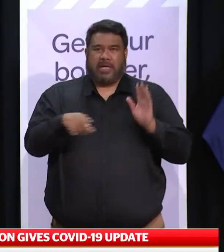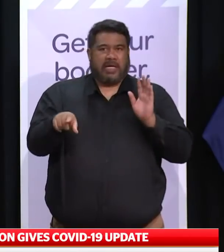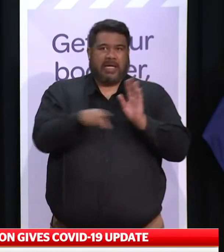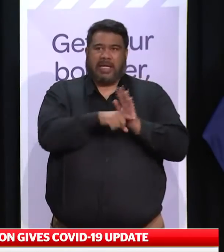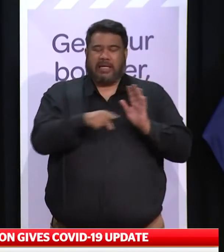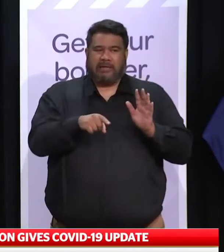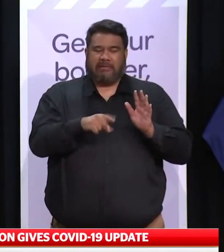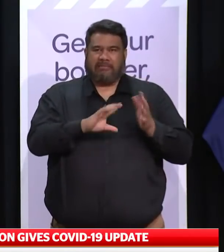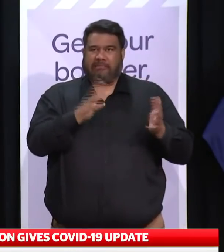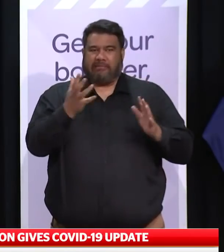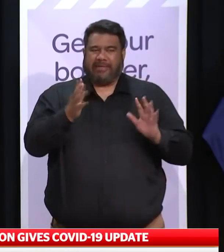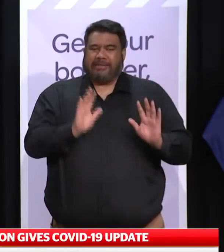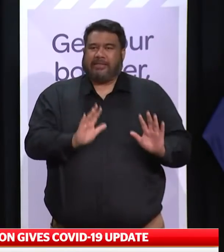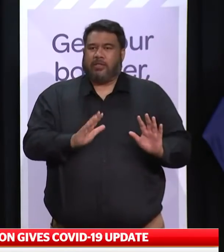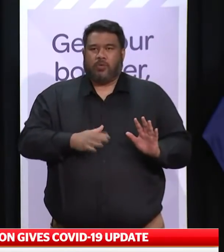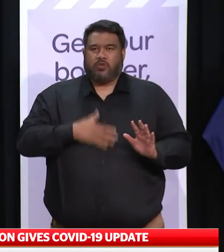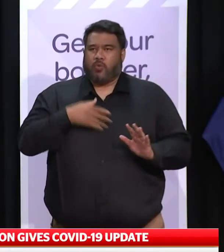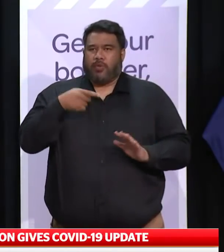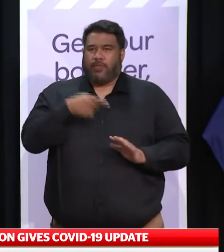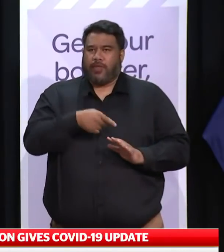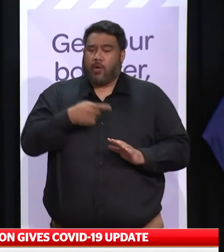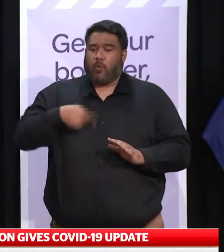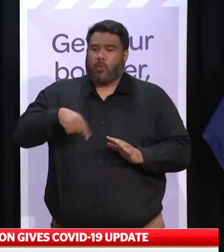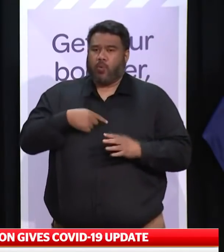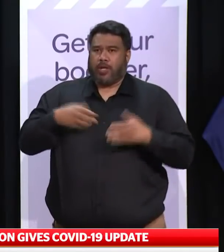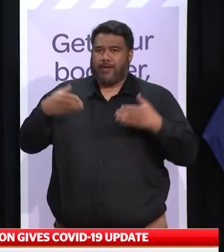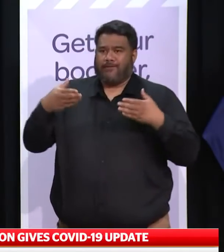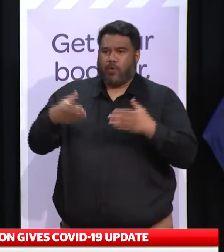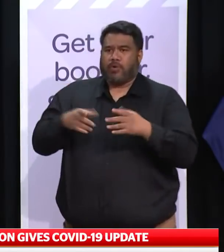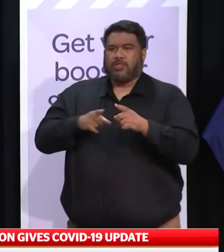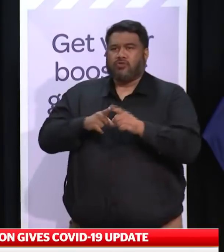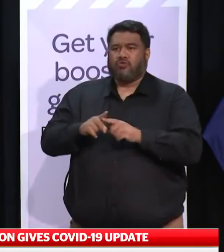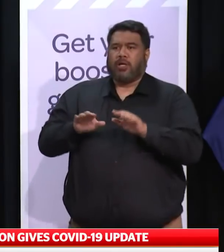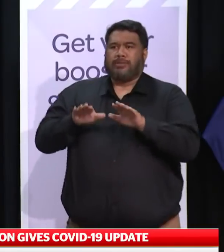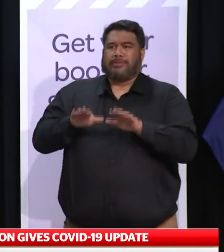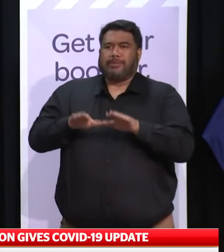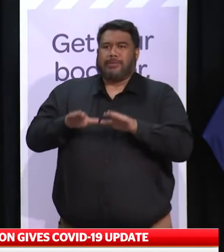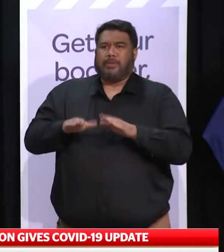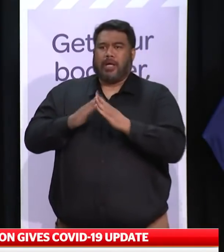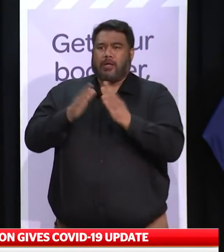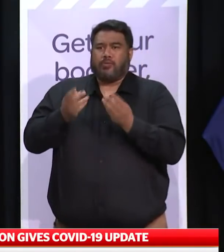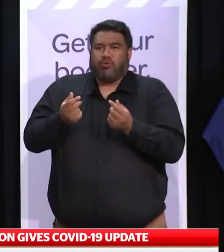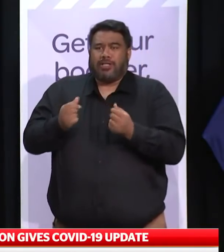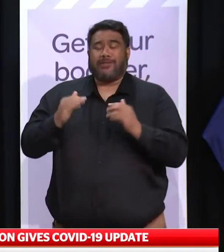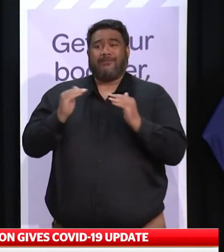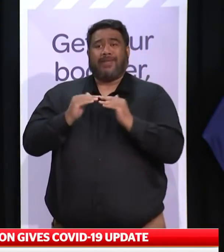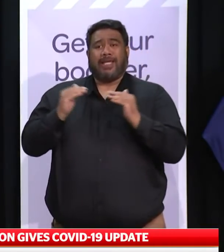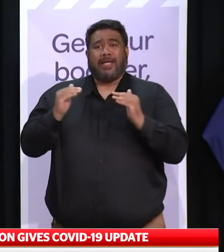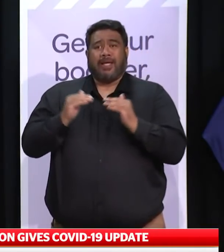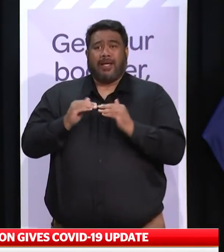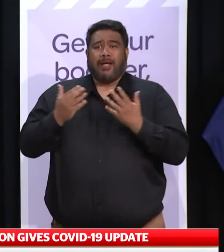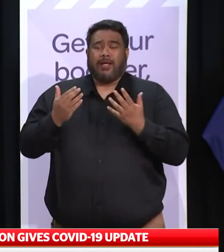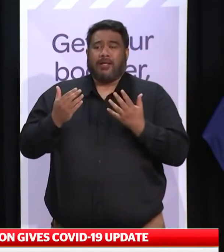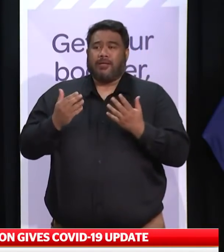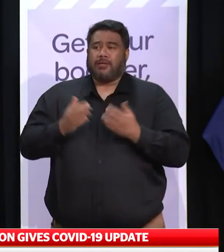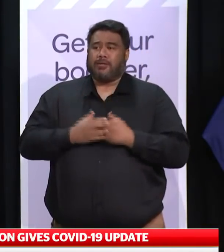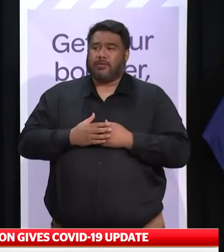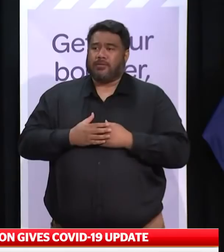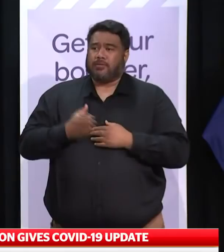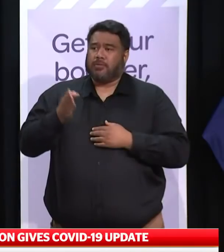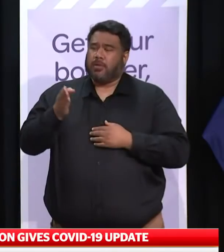we're focused on is making sure that we lift the incomes of the lowest income New Zealanders so that they can maintain their standard of living. Minister, when